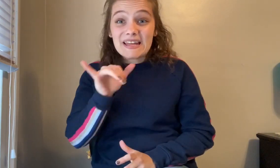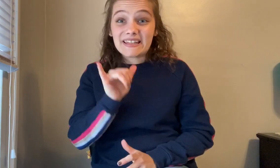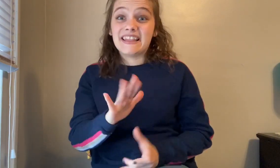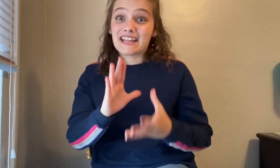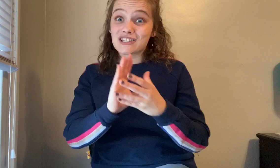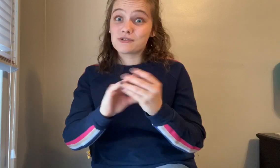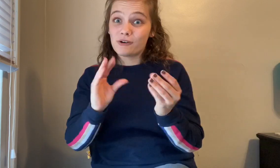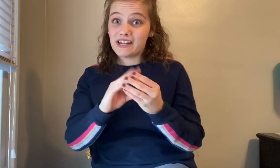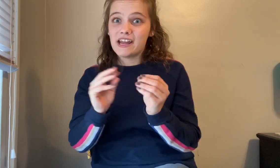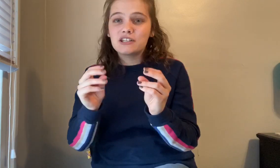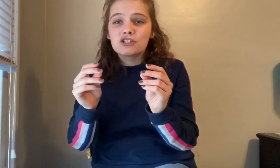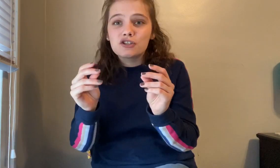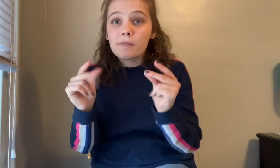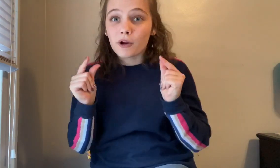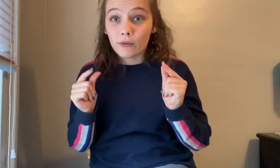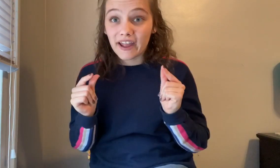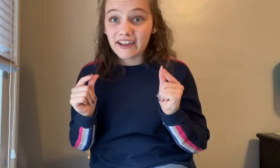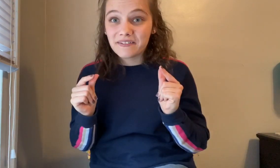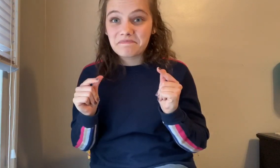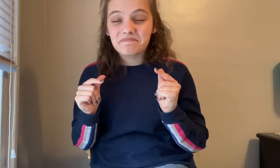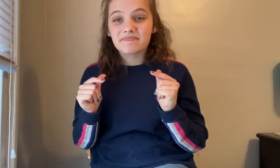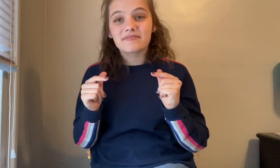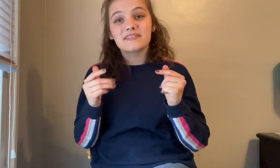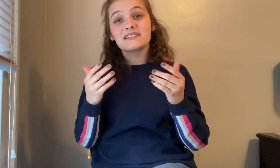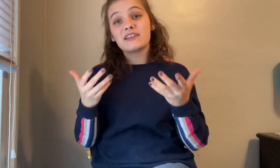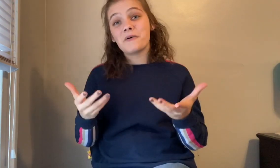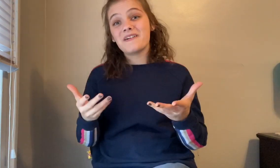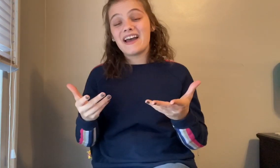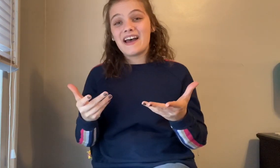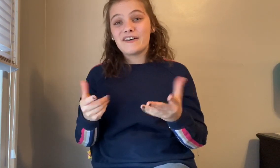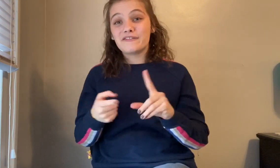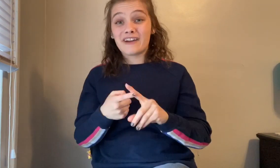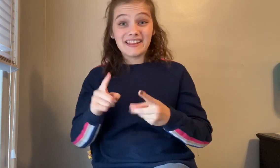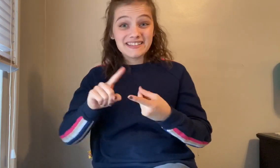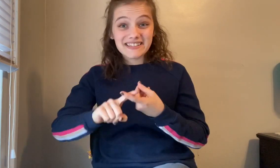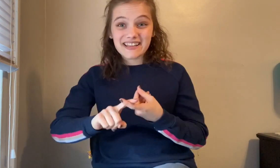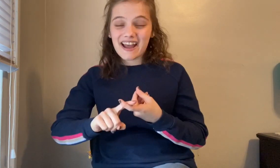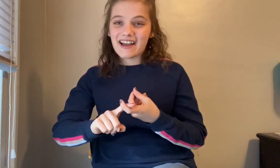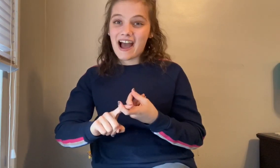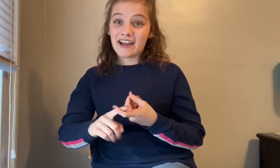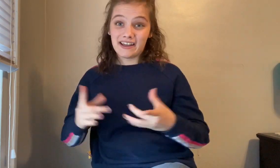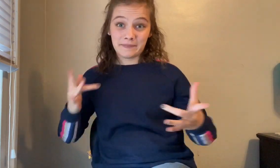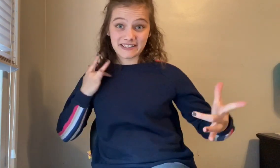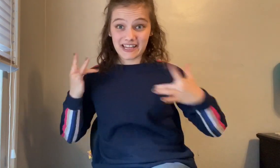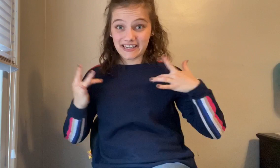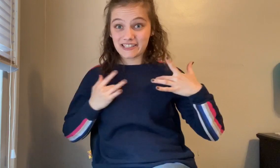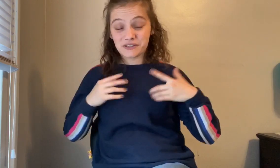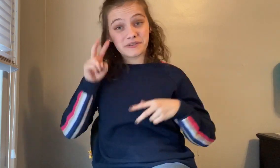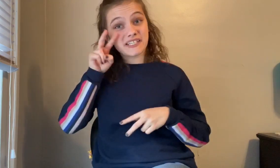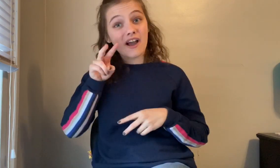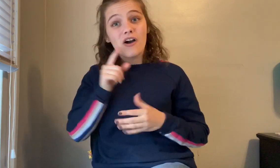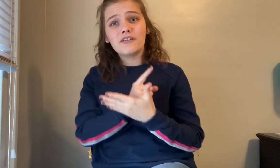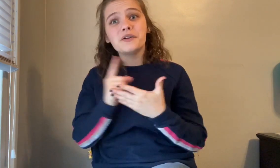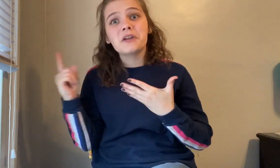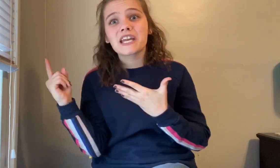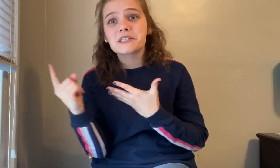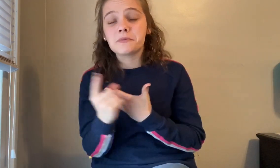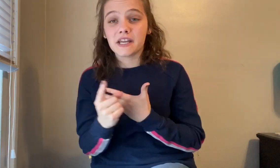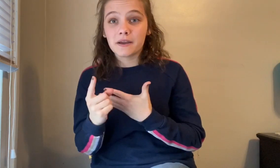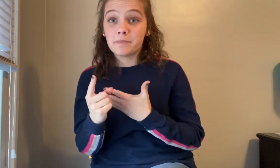That story is super quick. So, friends, I am excited to see all of you next week.